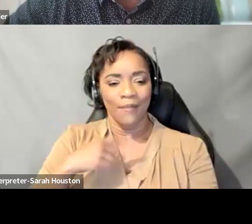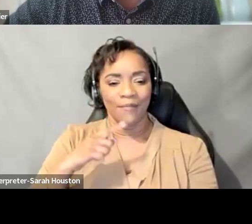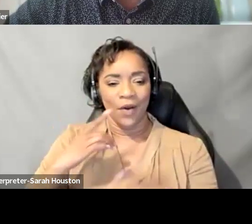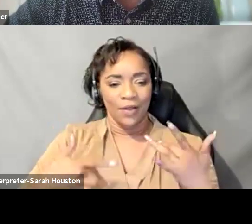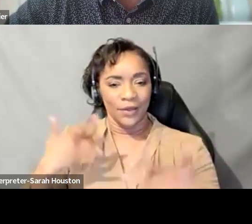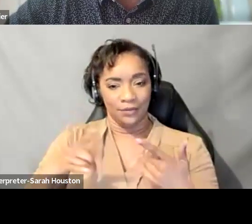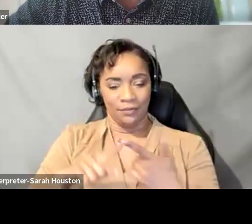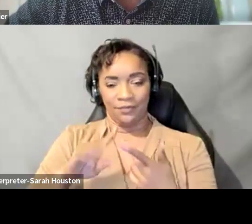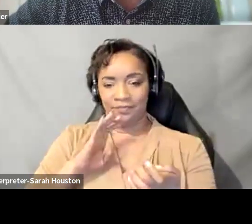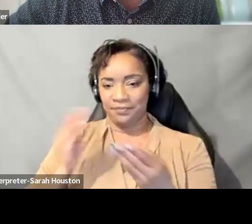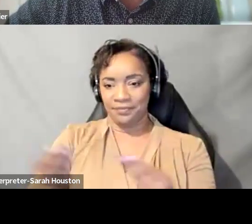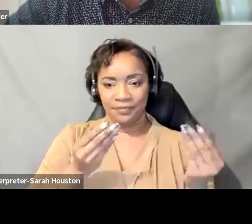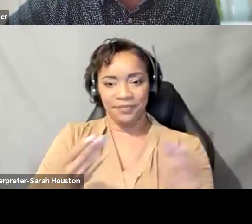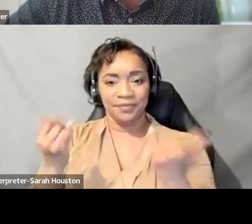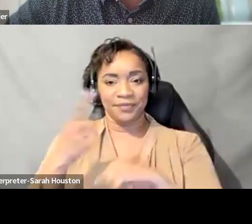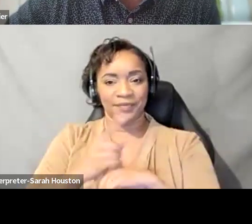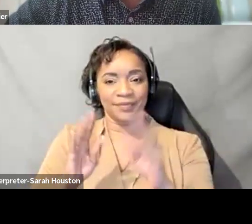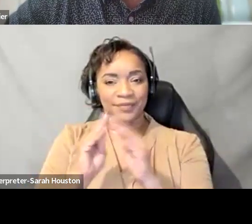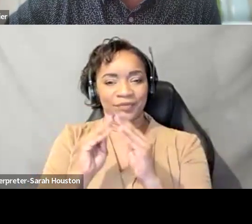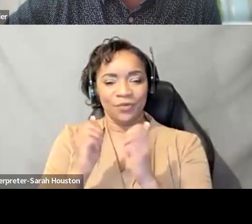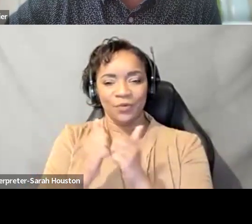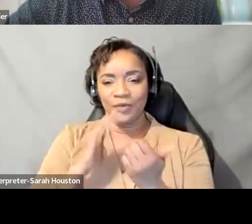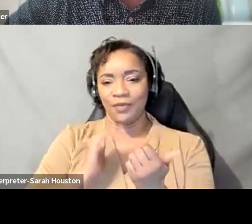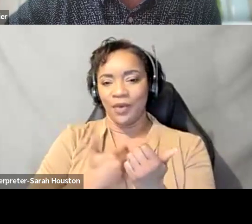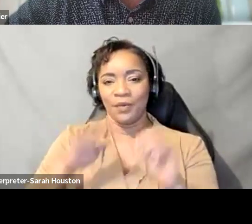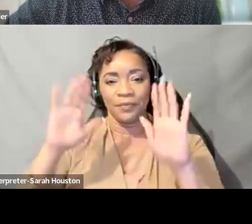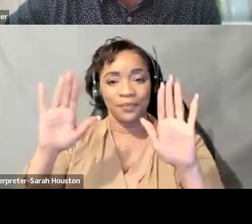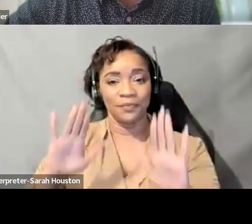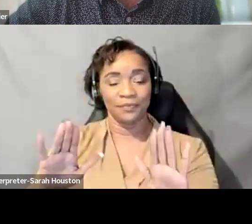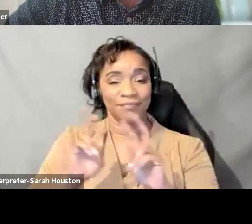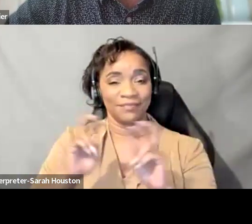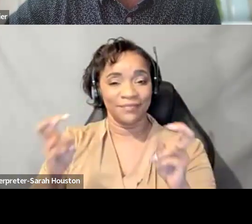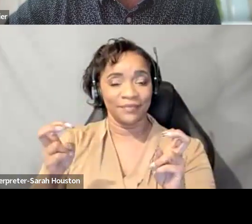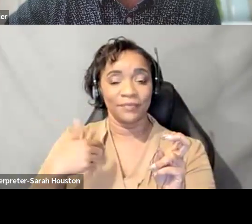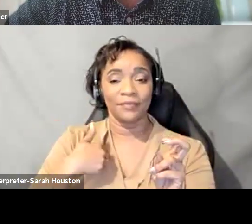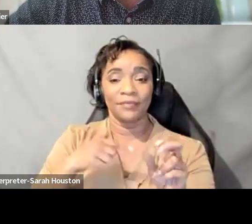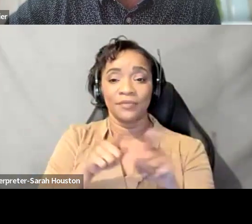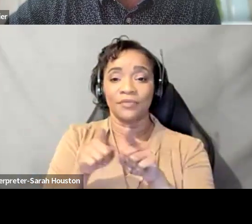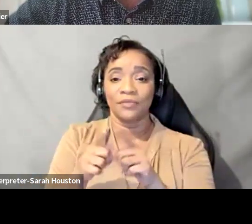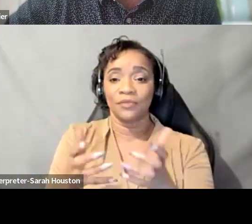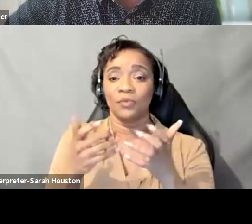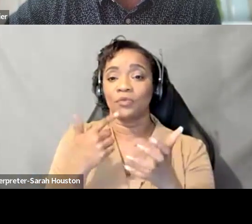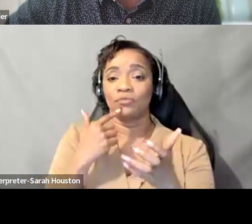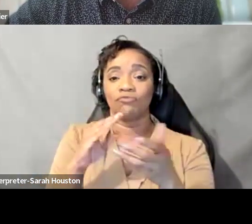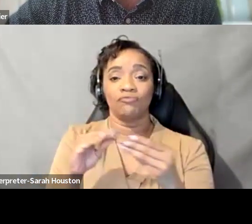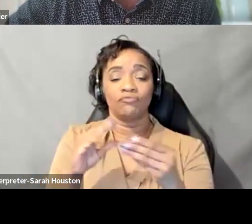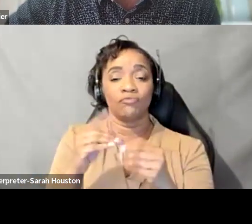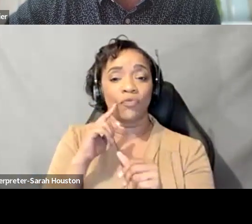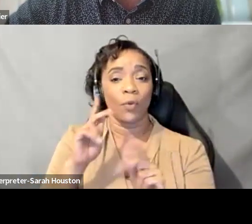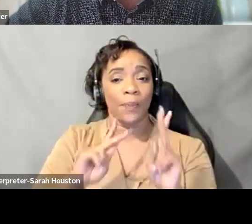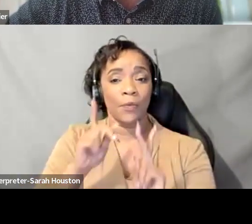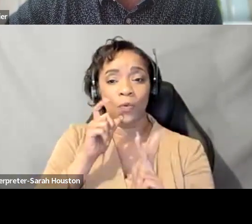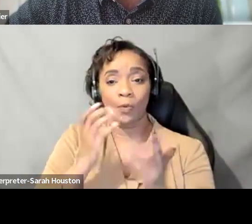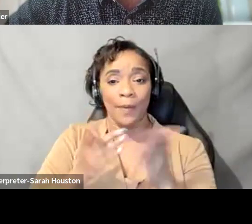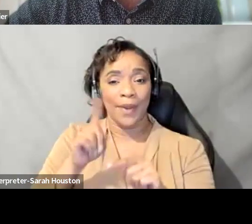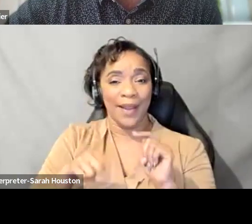moderating today's session with our great panel. I also wanted to say, just for folks who may not be able to see the